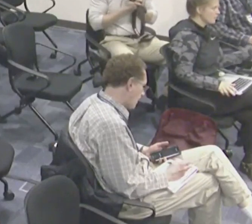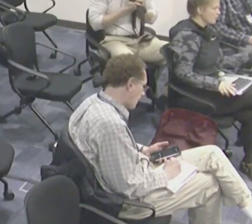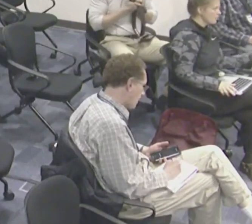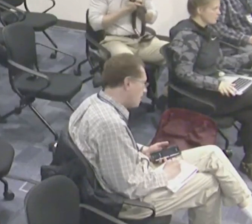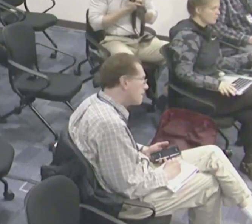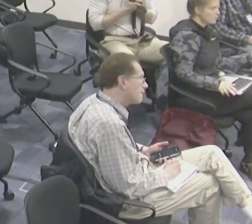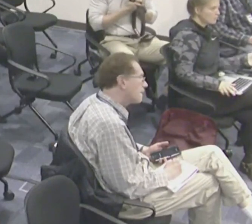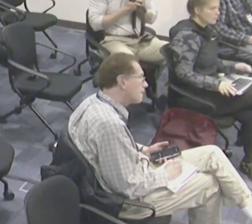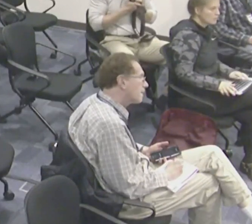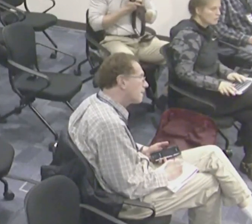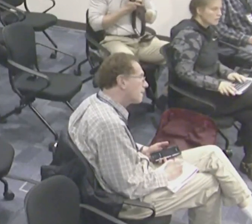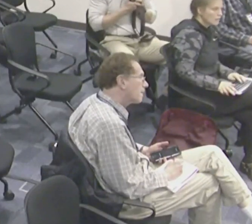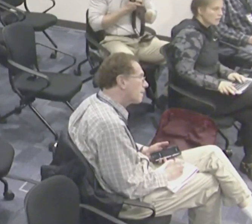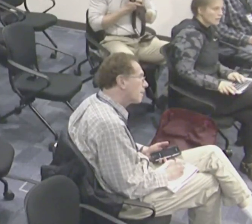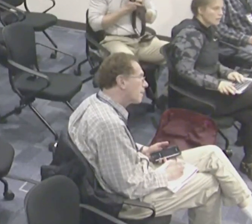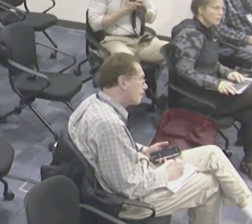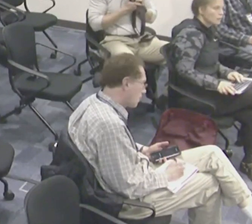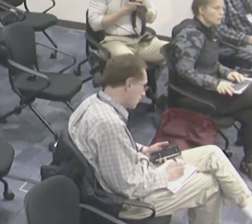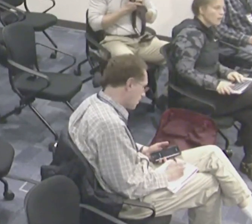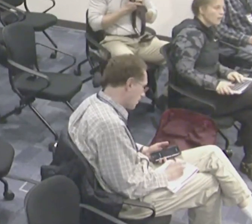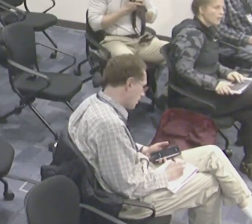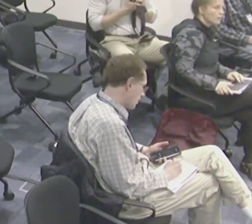I don't know about any of these folks.